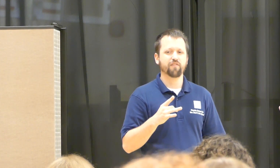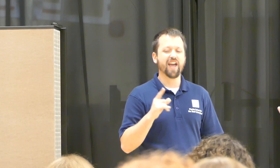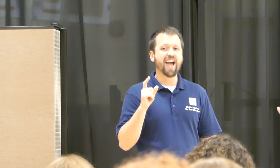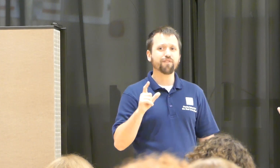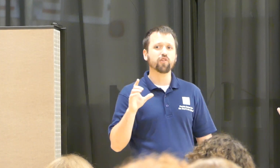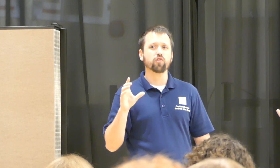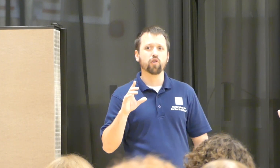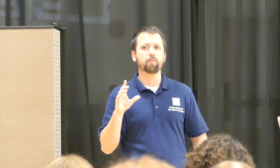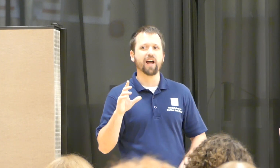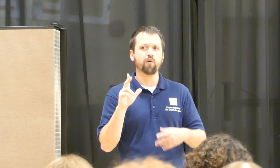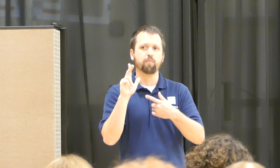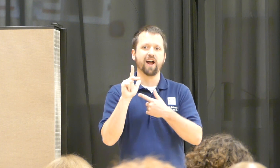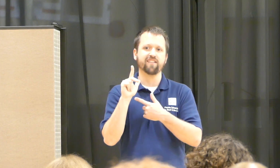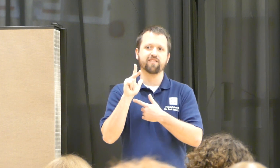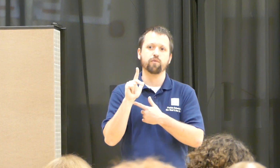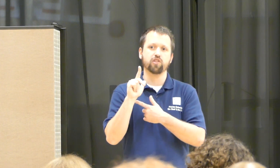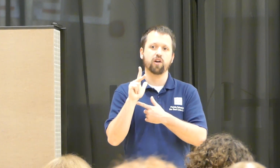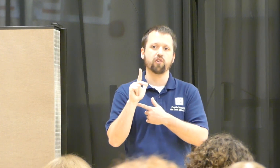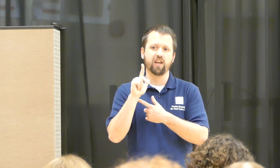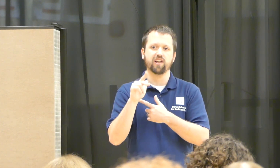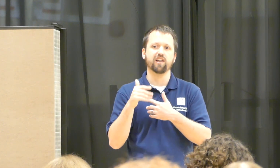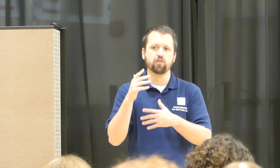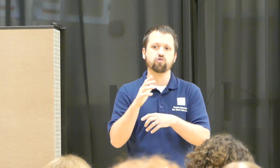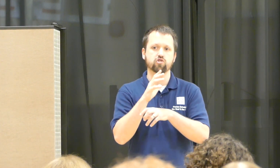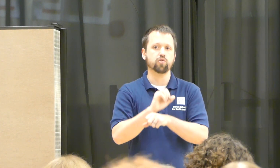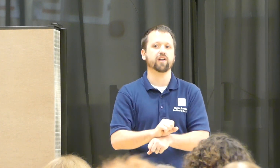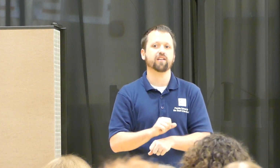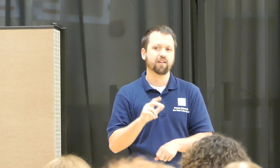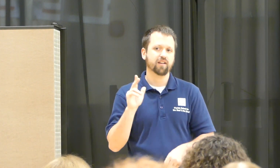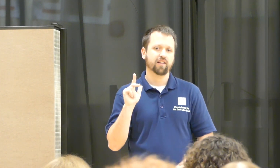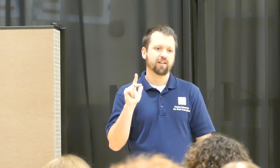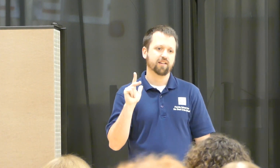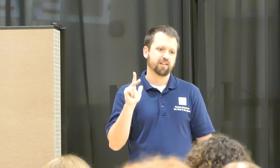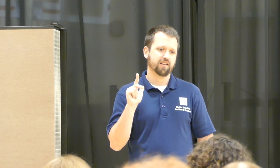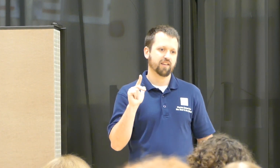You have to do it, but I would practice it with your other hand and get used to it. Yeah, it's not working. Yeah.